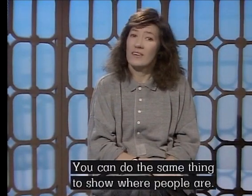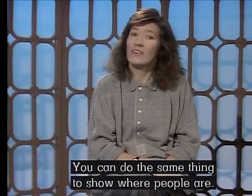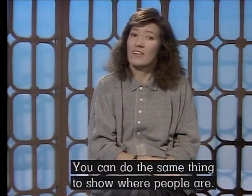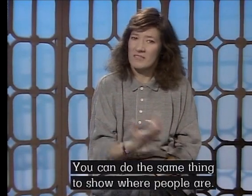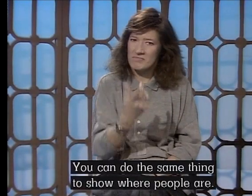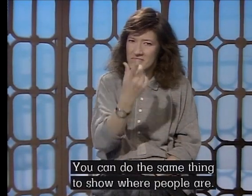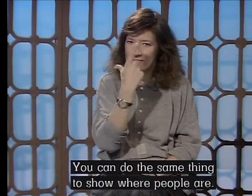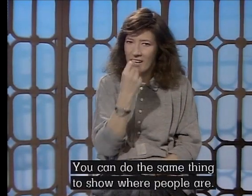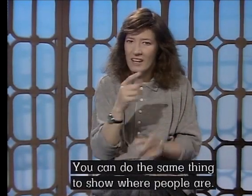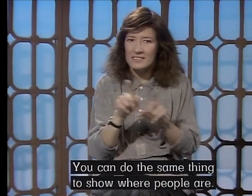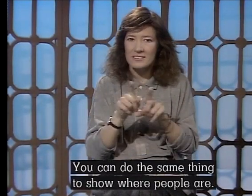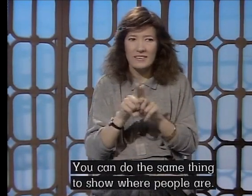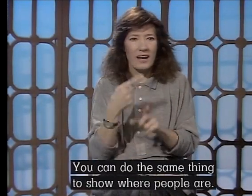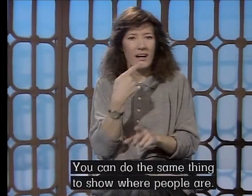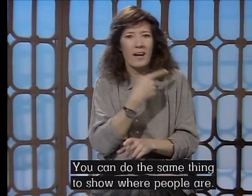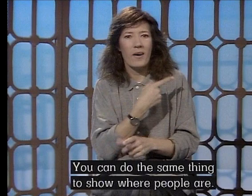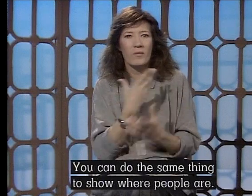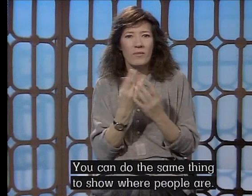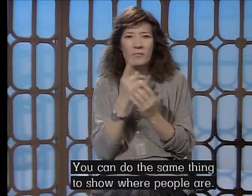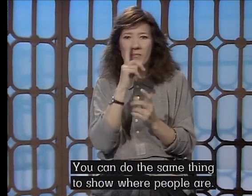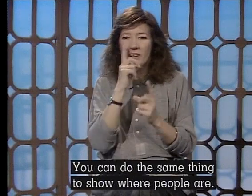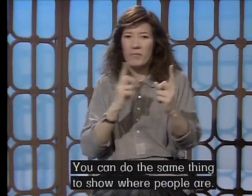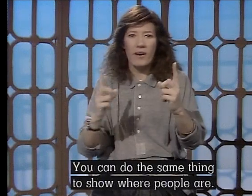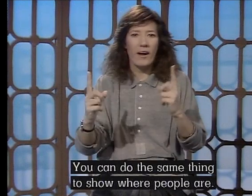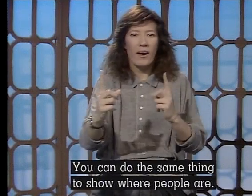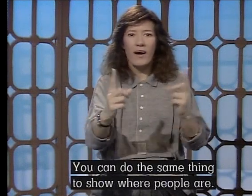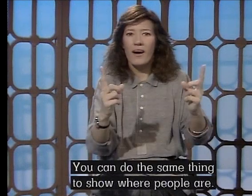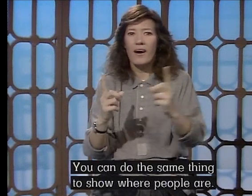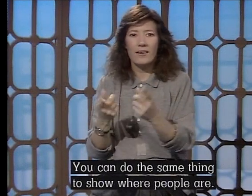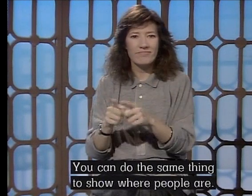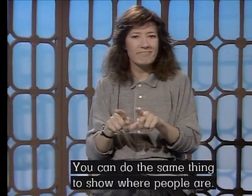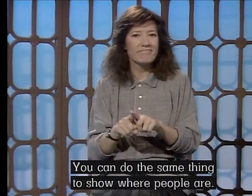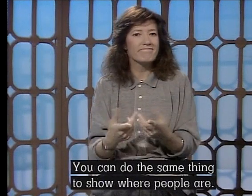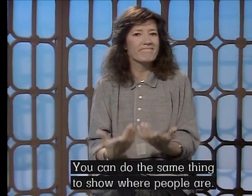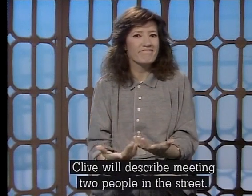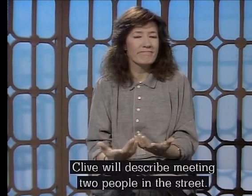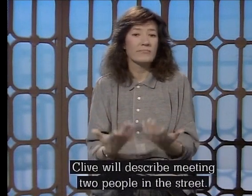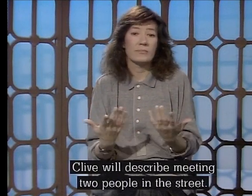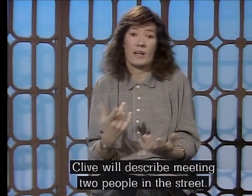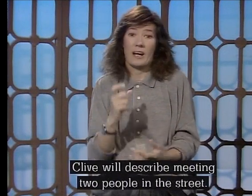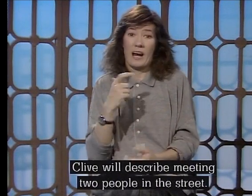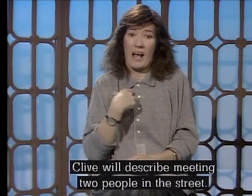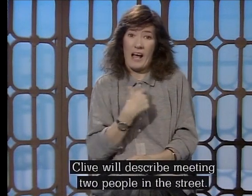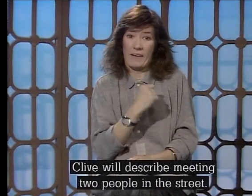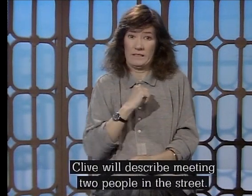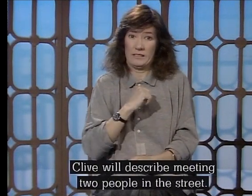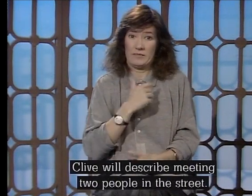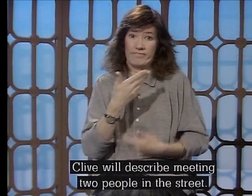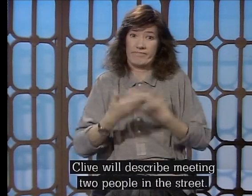You can do the same thing to show where people are. Clive will describe meeting 2 people in the